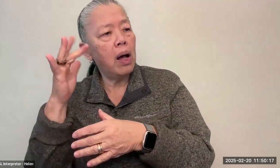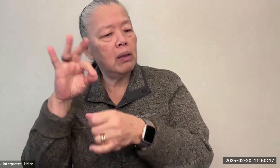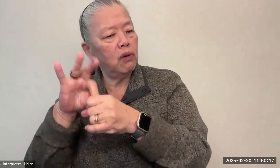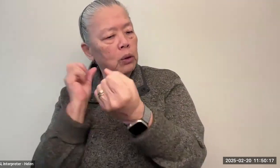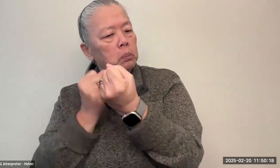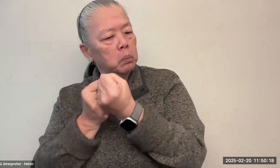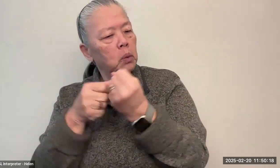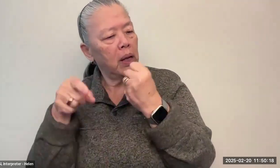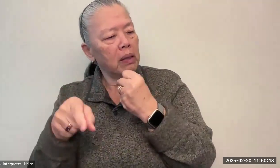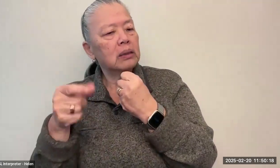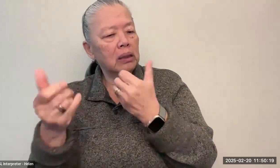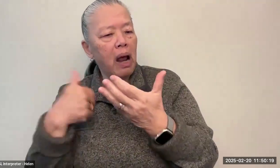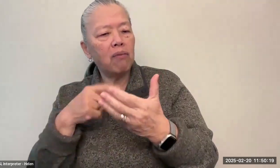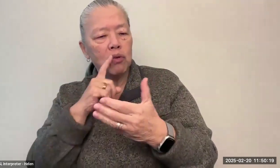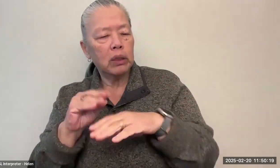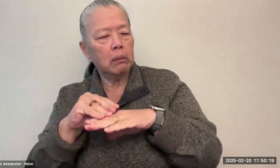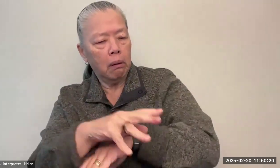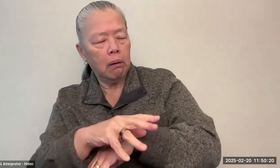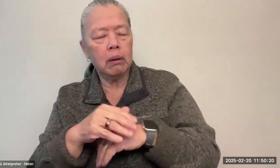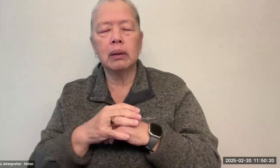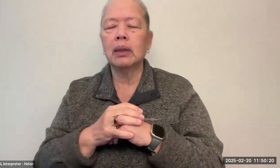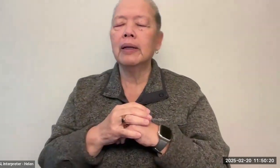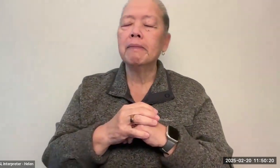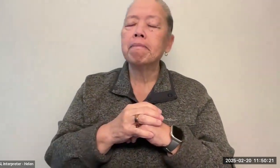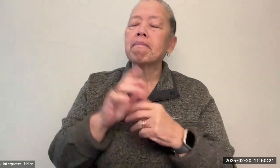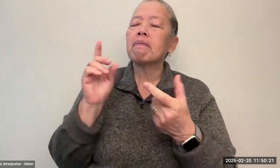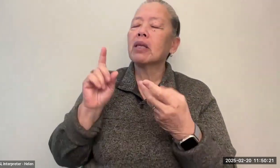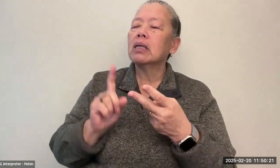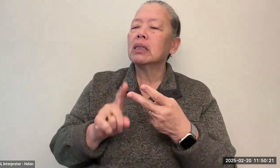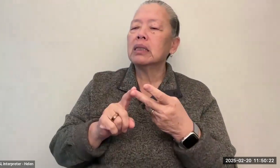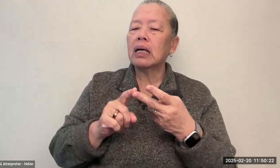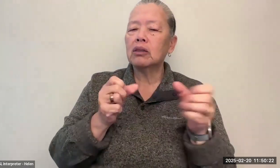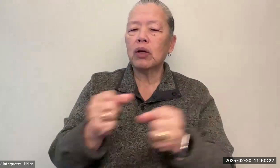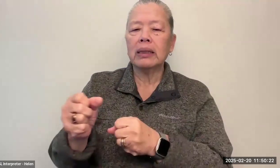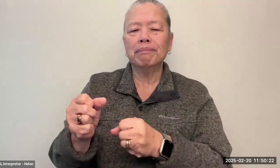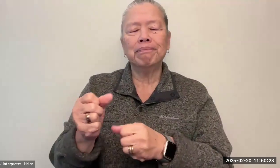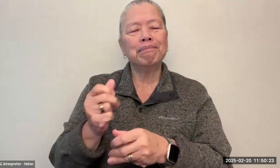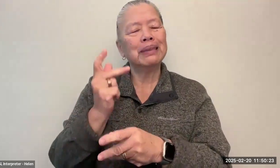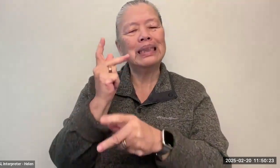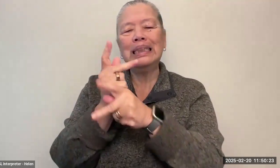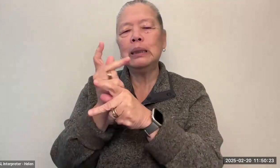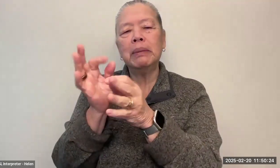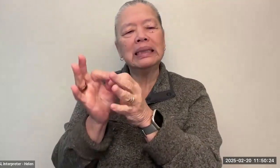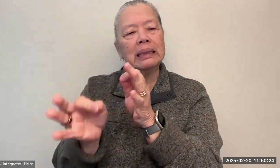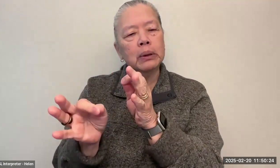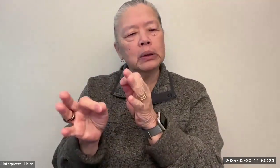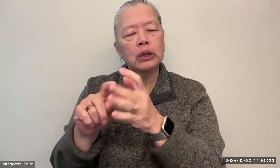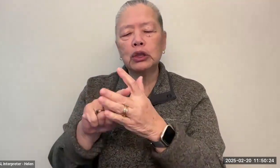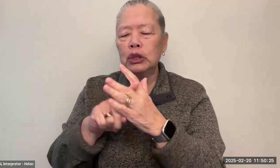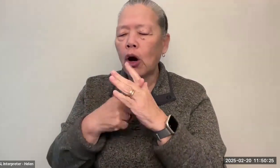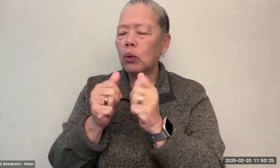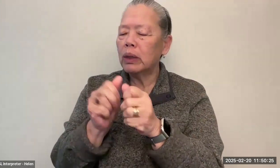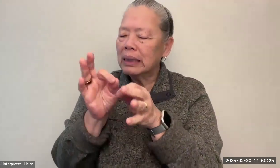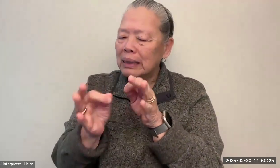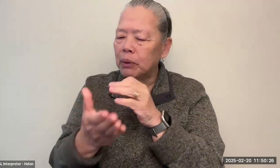powerful. The second strategy, I think, is to keep it simple, or at least start there. It's easy to